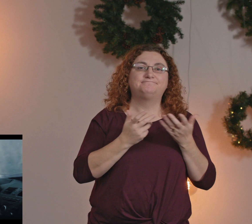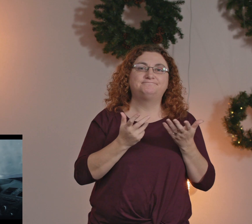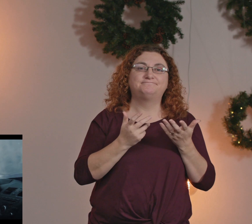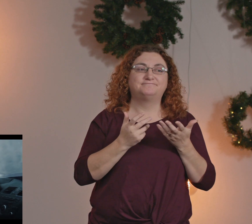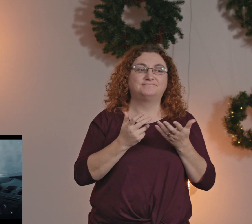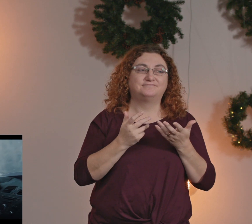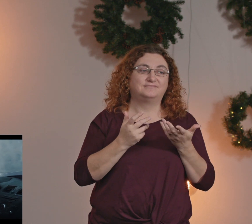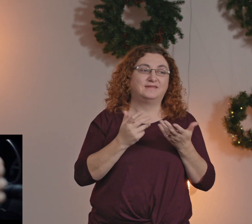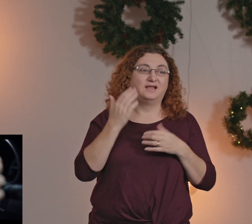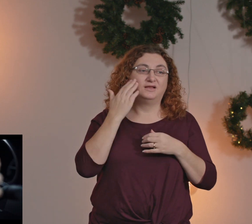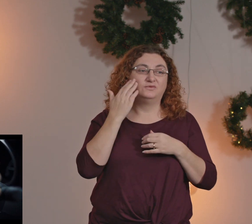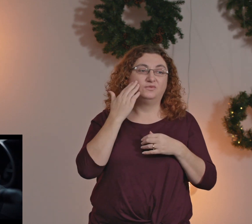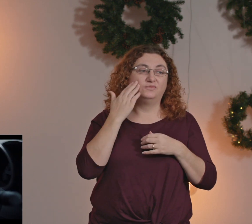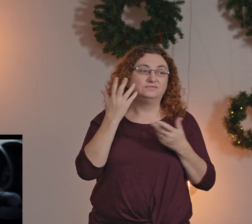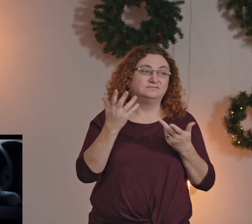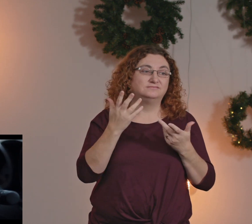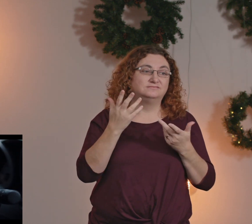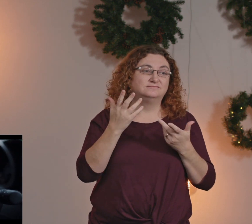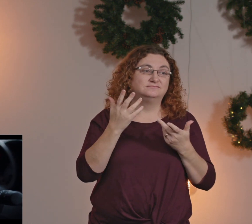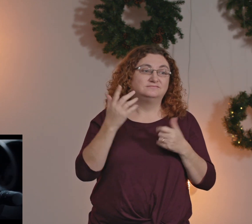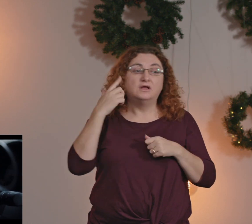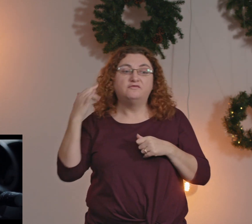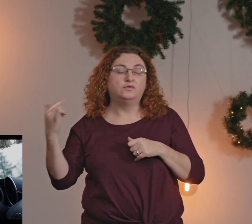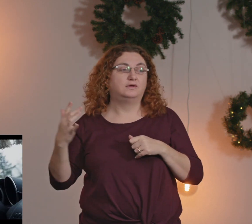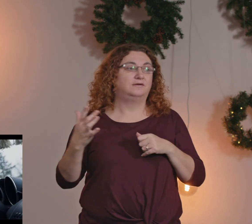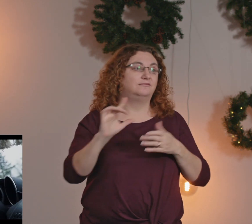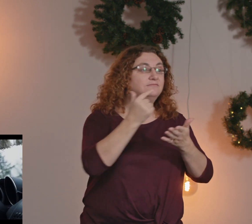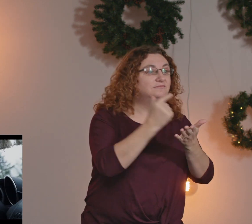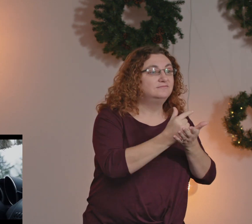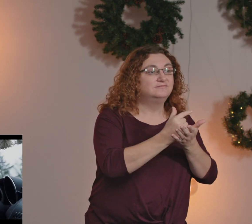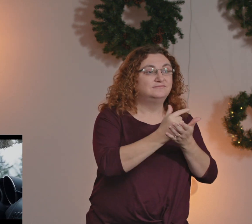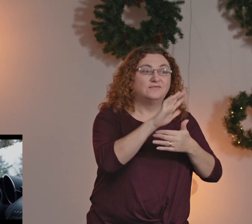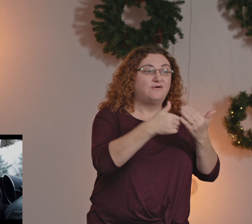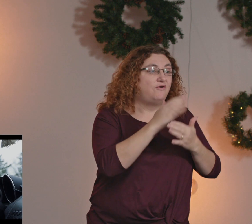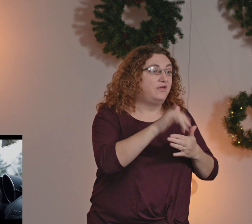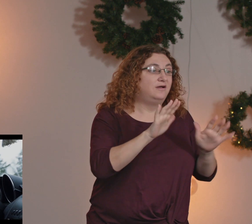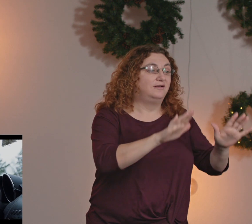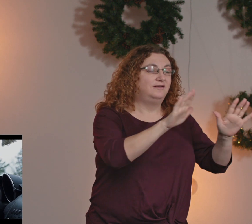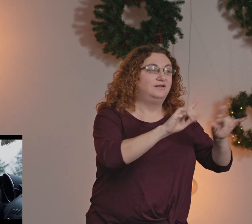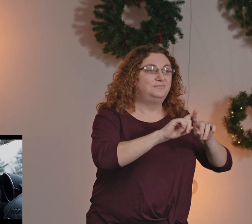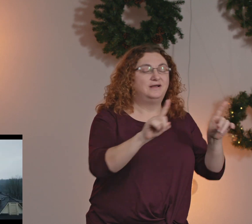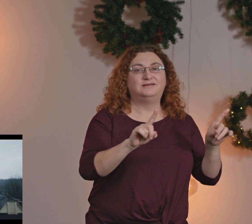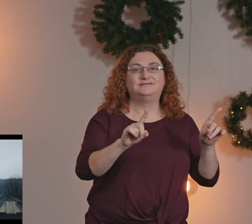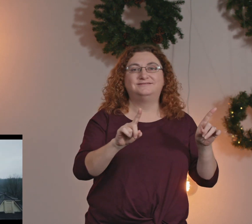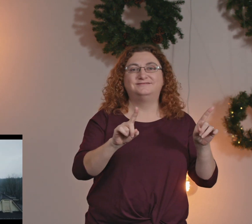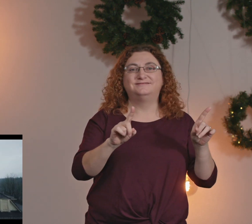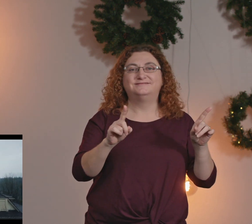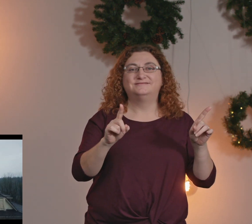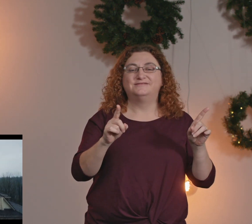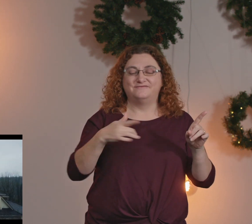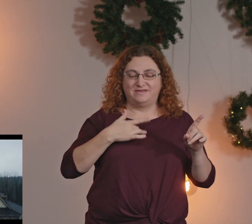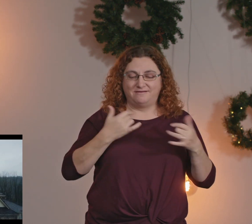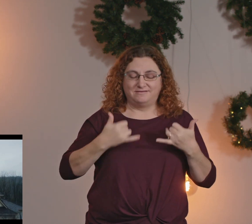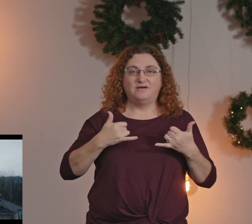graduation, and as much as I would have loved to be in California right now, I can't help but feel peace and hope. We serve a Lord who